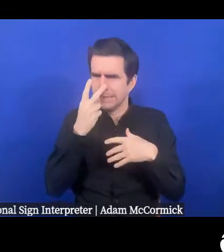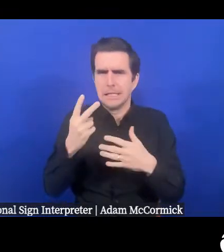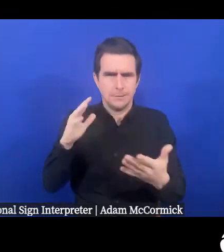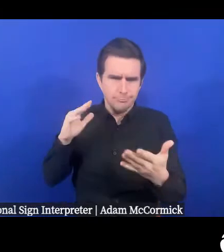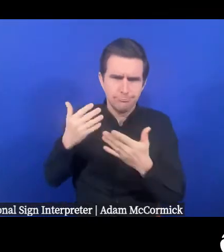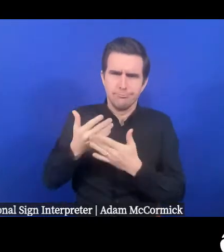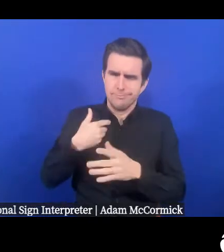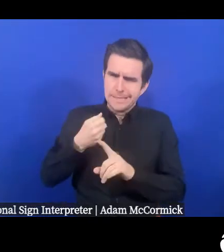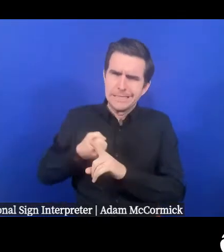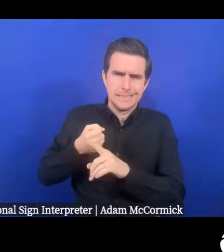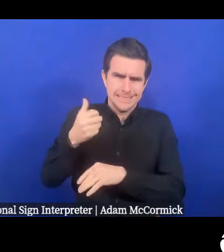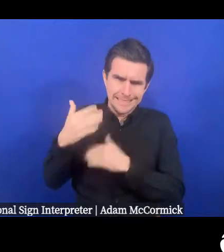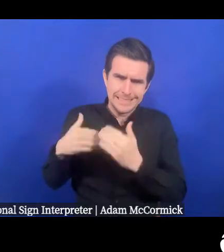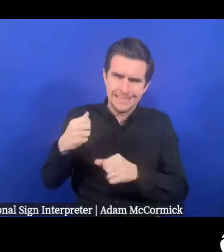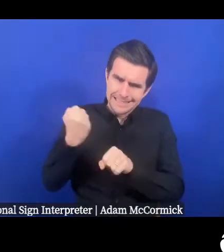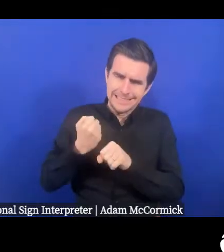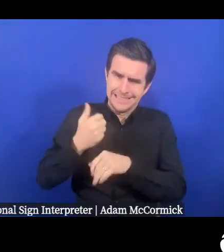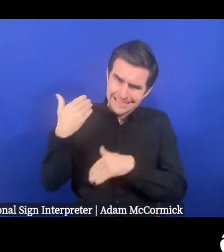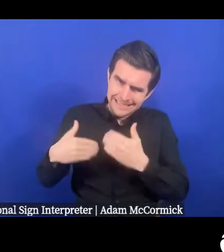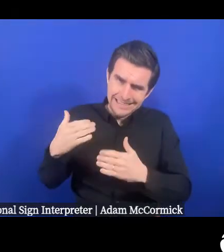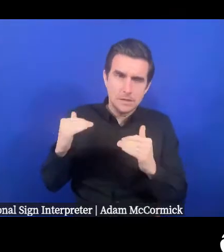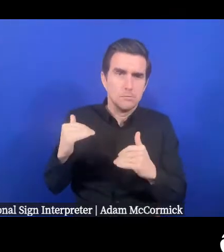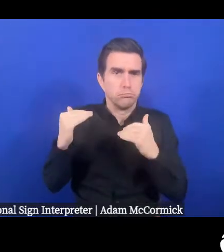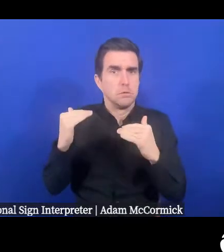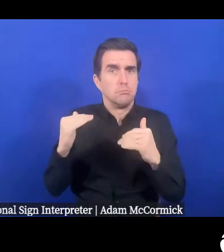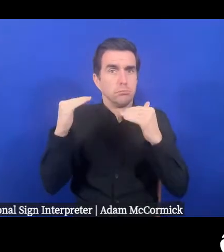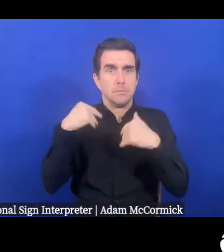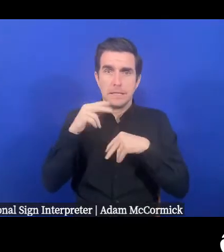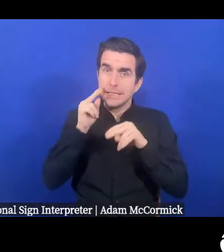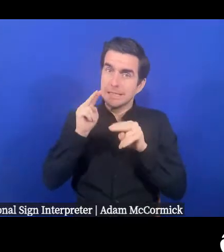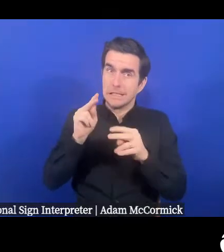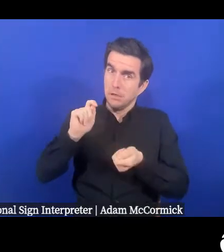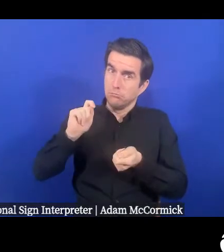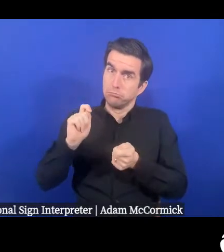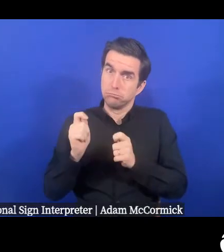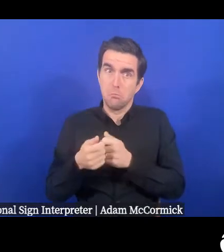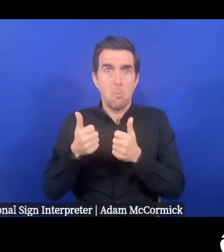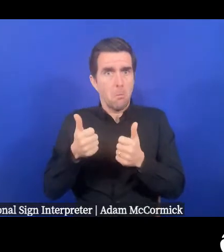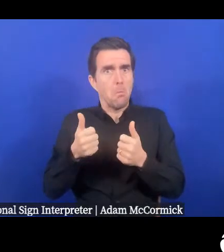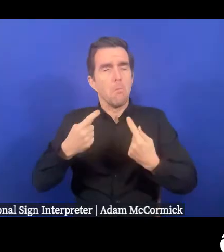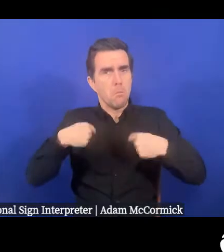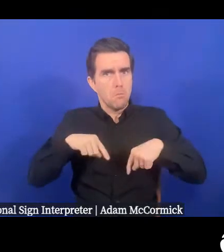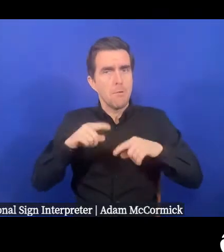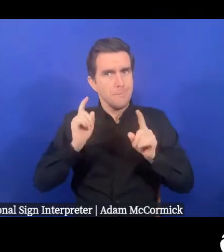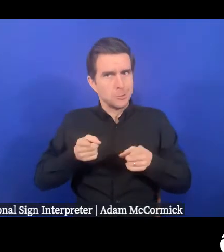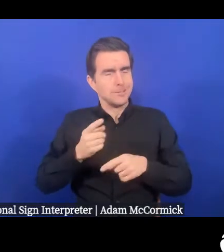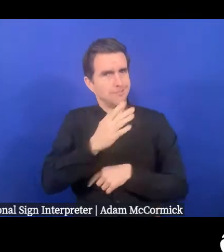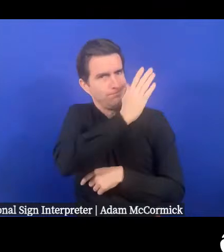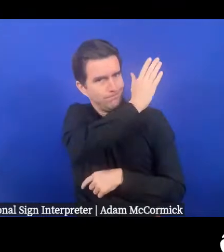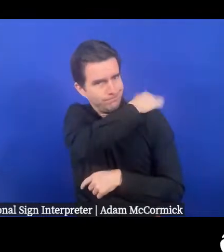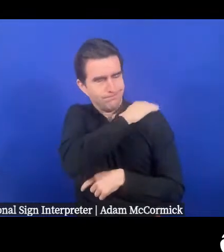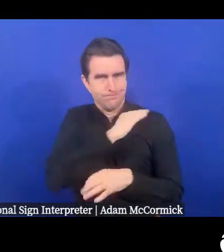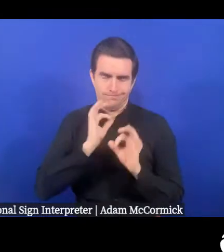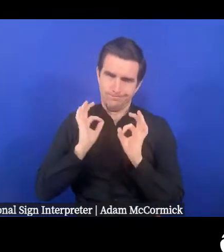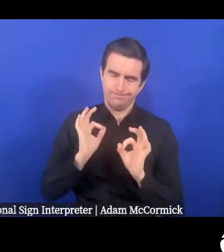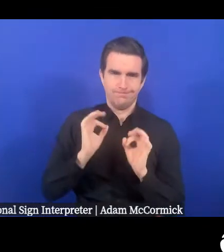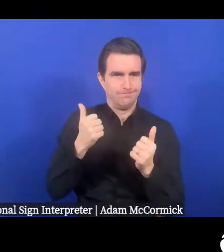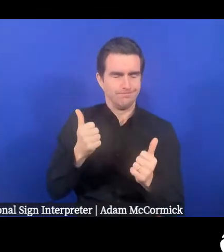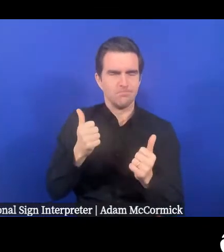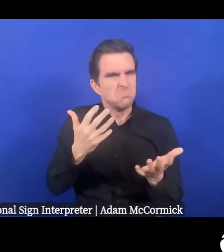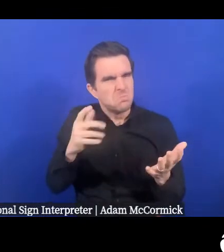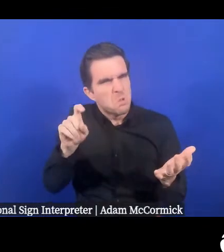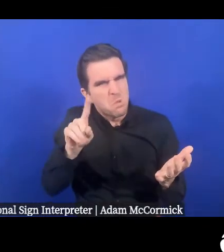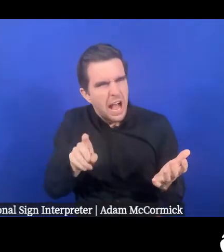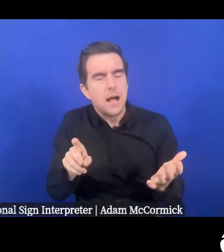sector that has the majority of women in the whole country in rural tourism and entrepreneurship